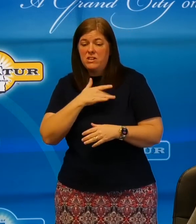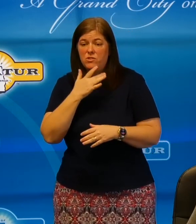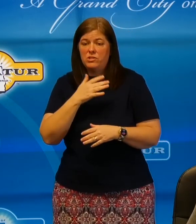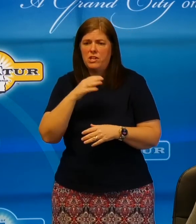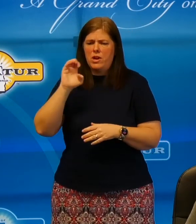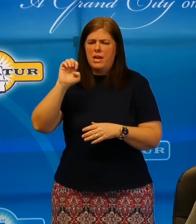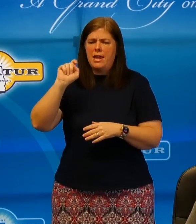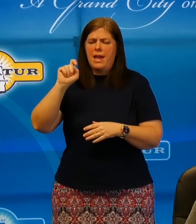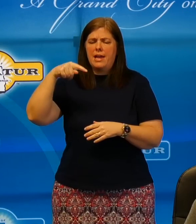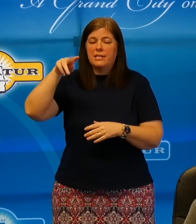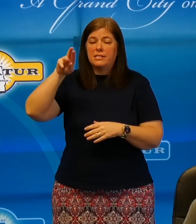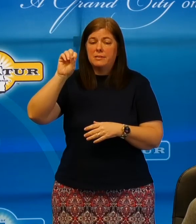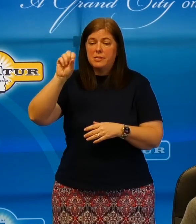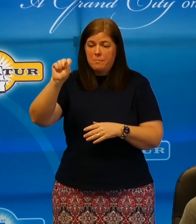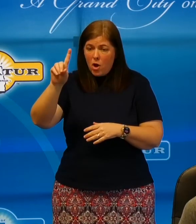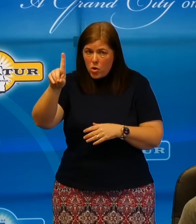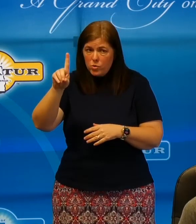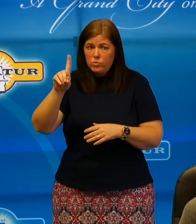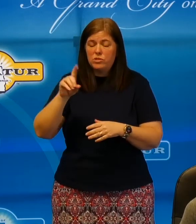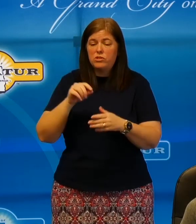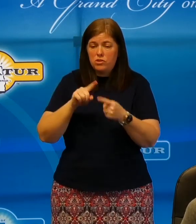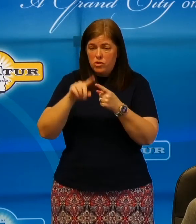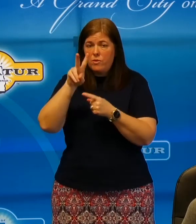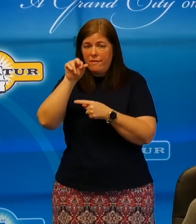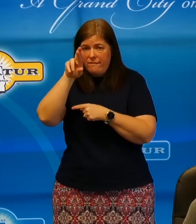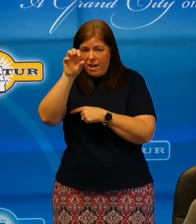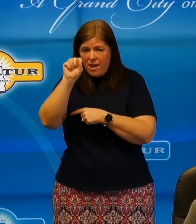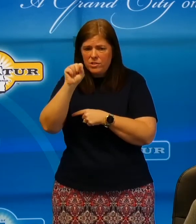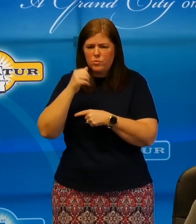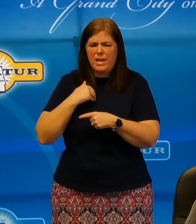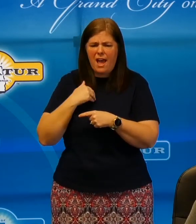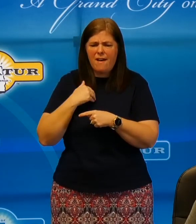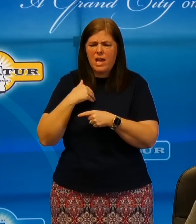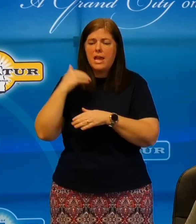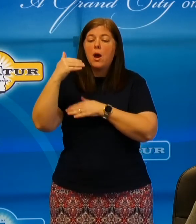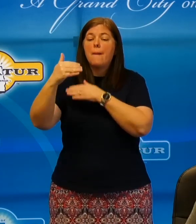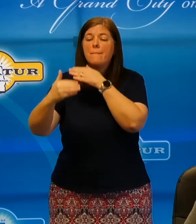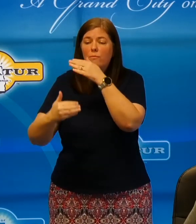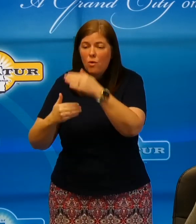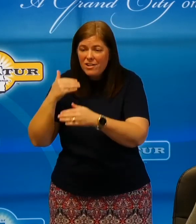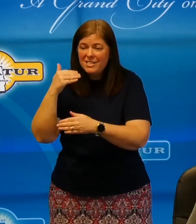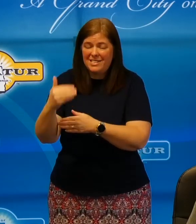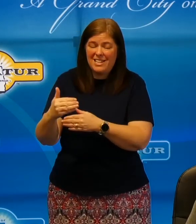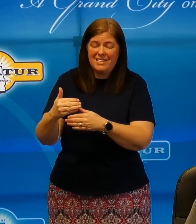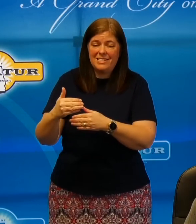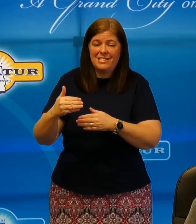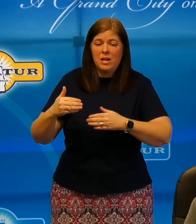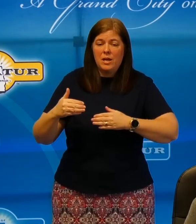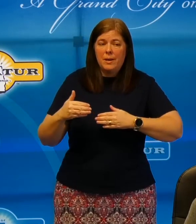we believe they've been exposed, we do have a complete process by which we